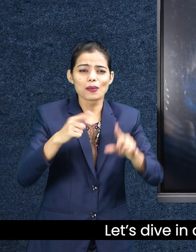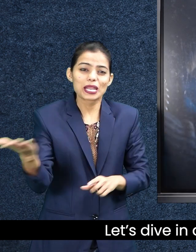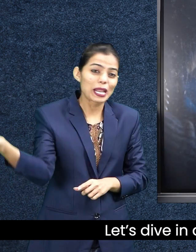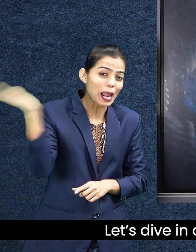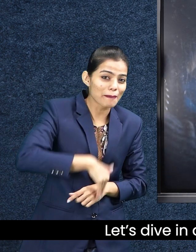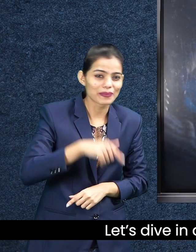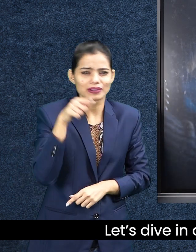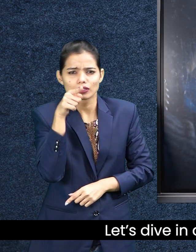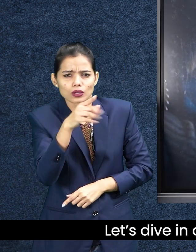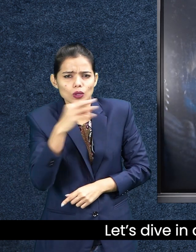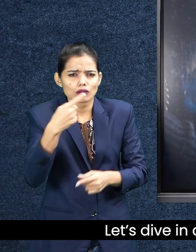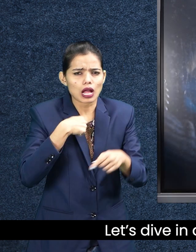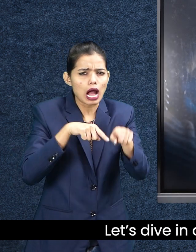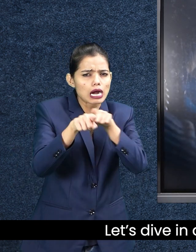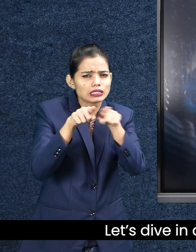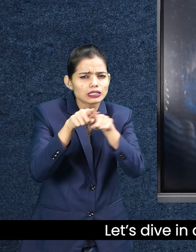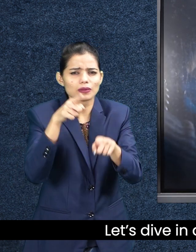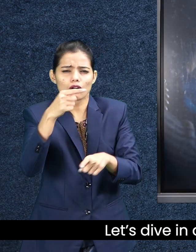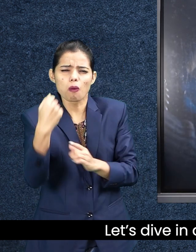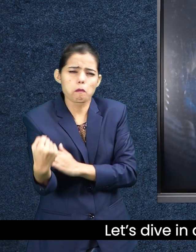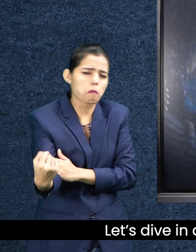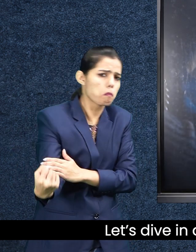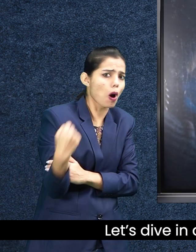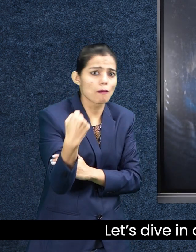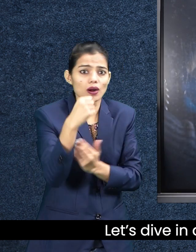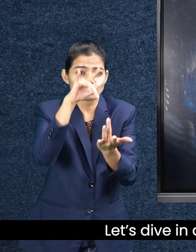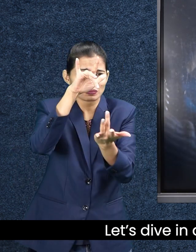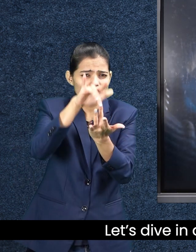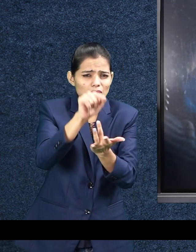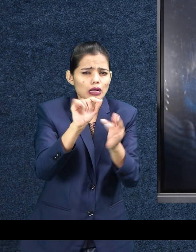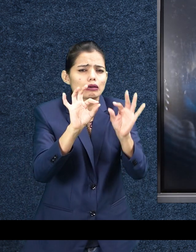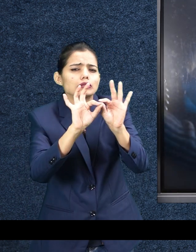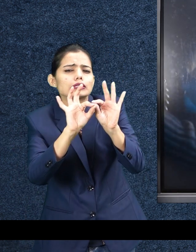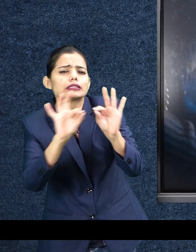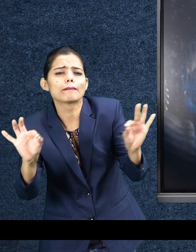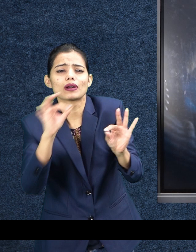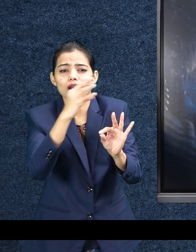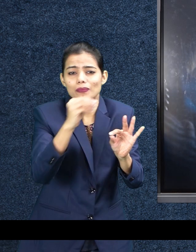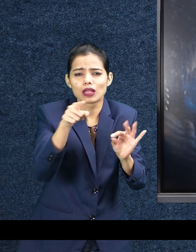Let's dive in and explore the power of midpoints in a simple and exciting way.